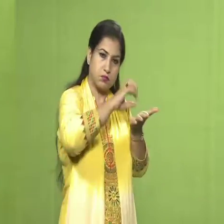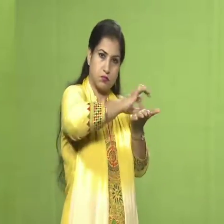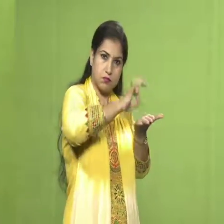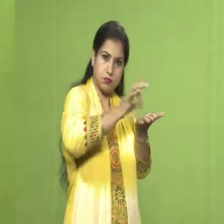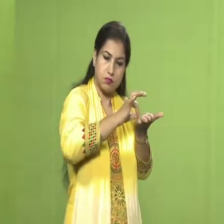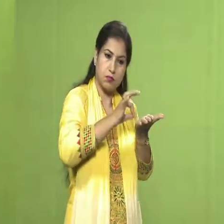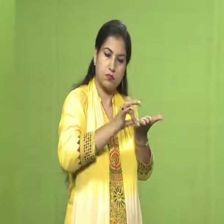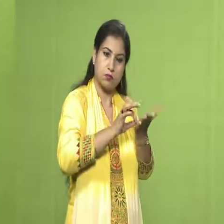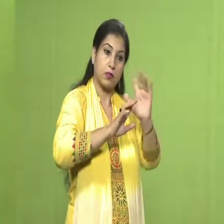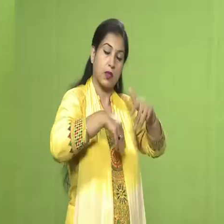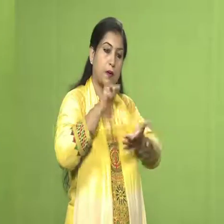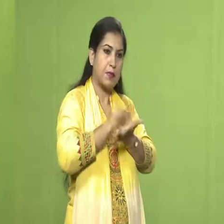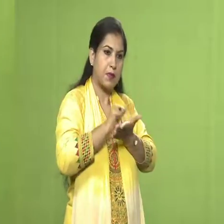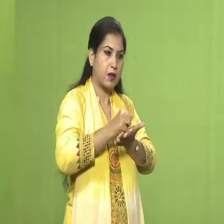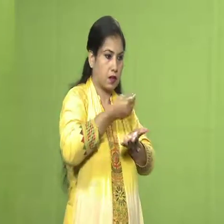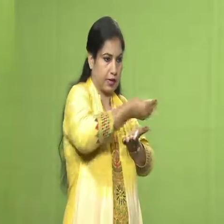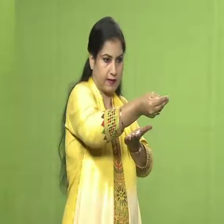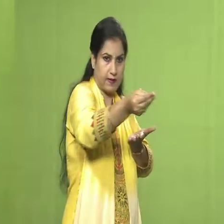to people to read.